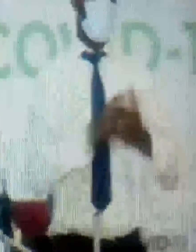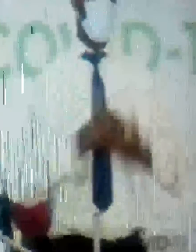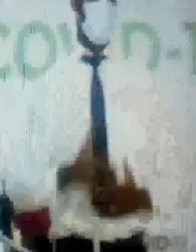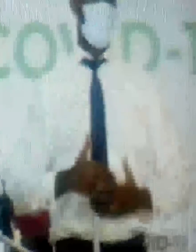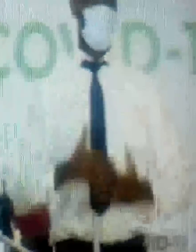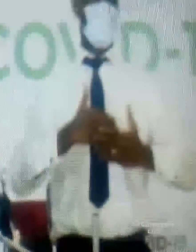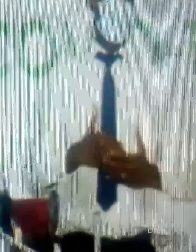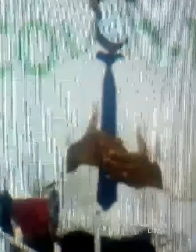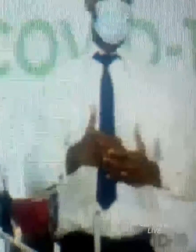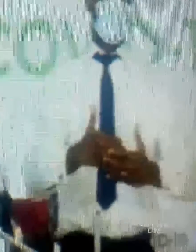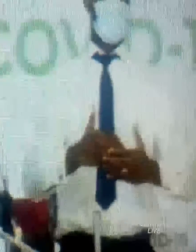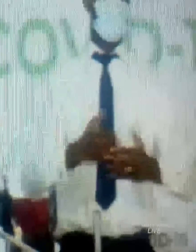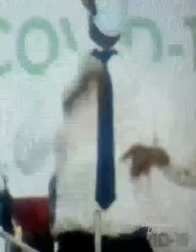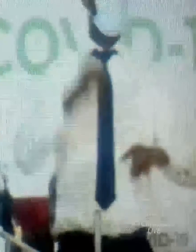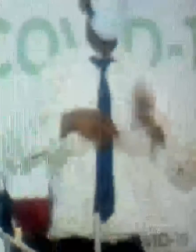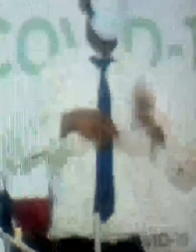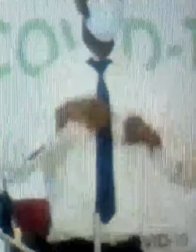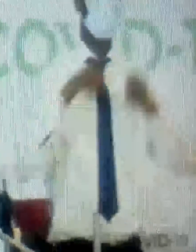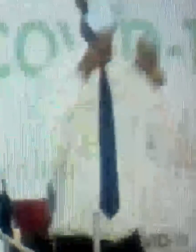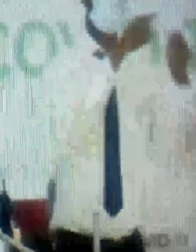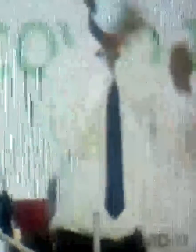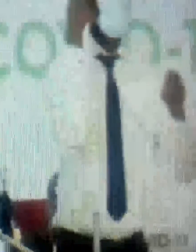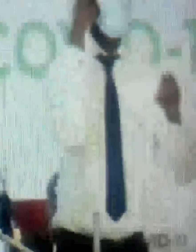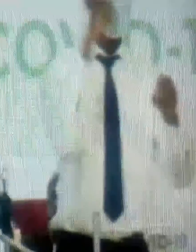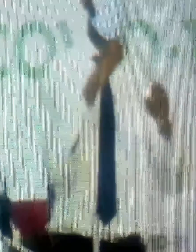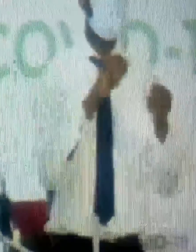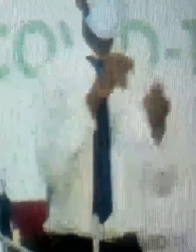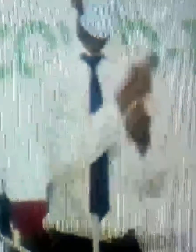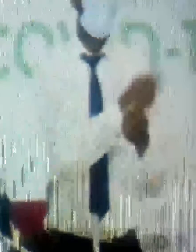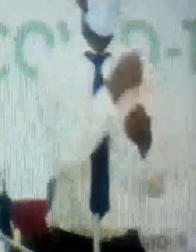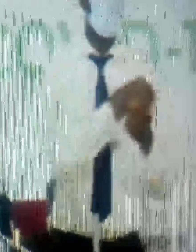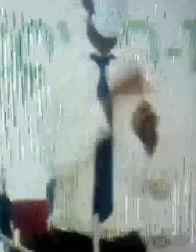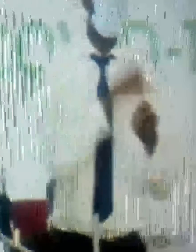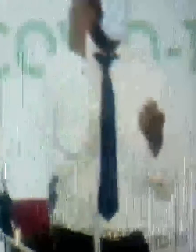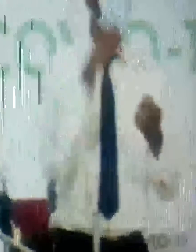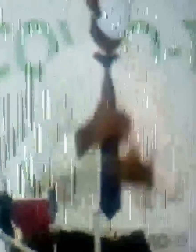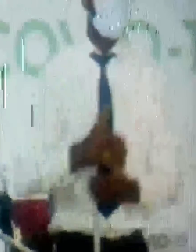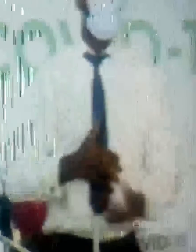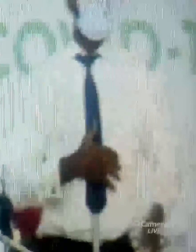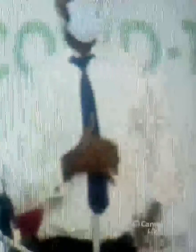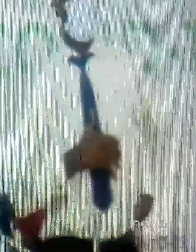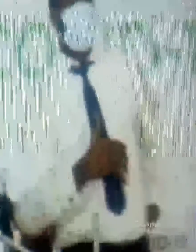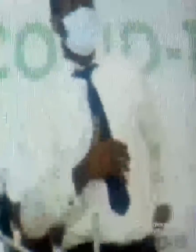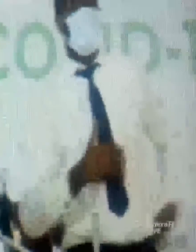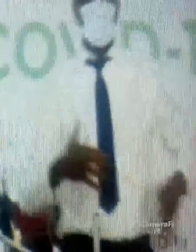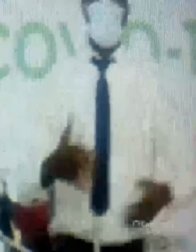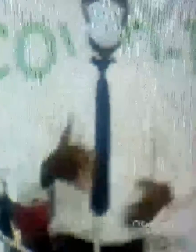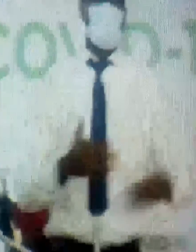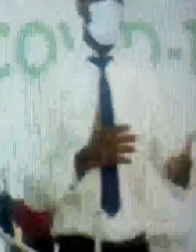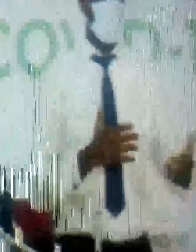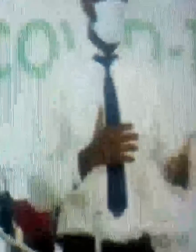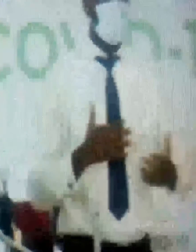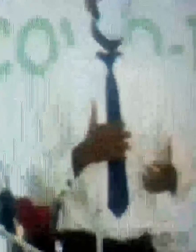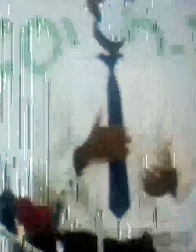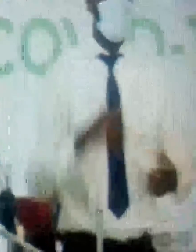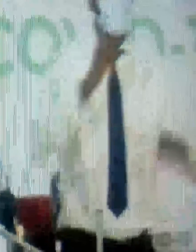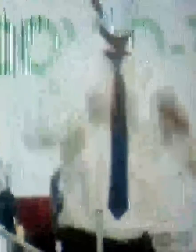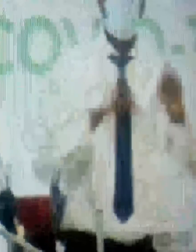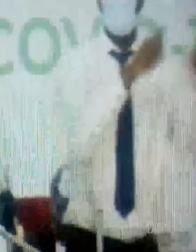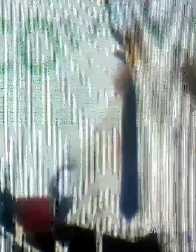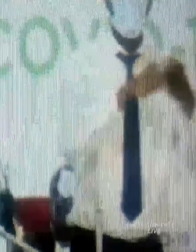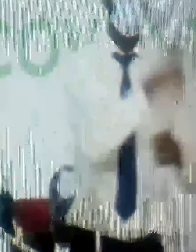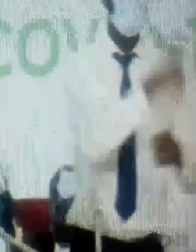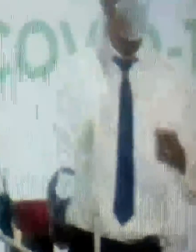readily go for antenatal care, and people might not even readily go to hospitals because of fear of contracting COVID-19